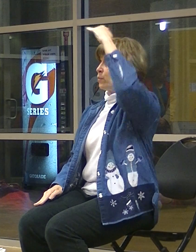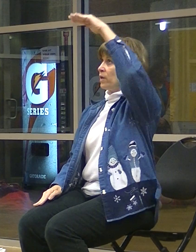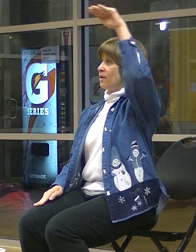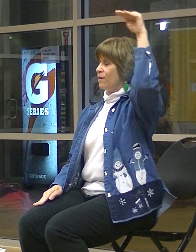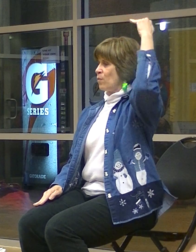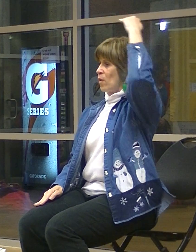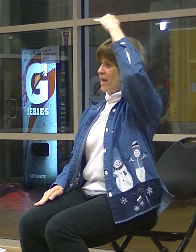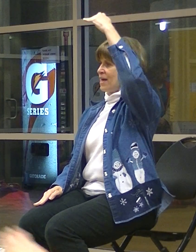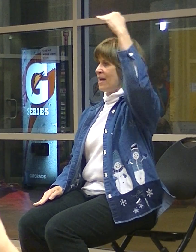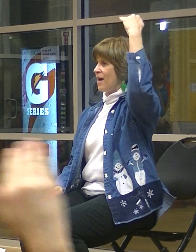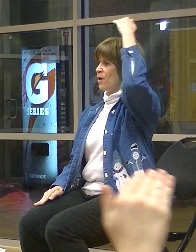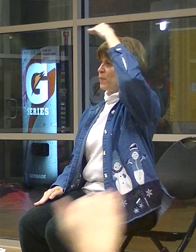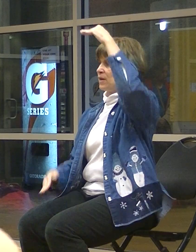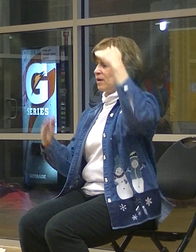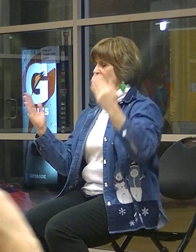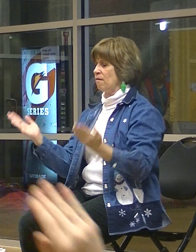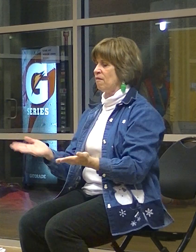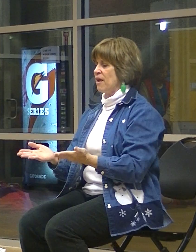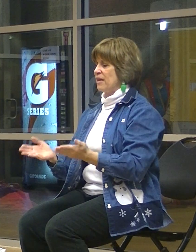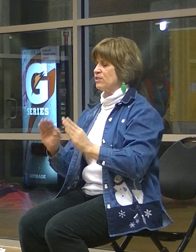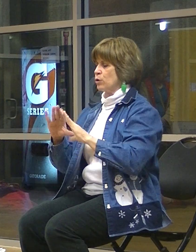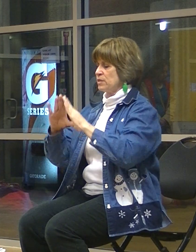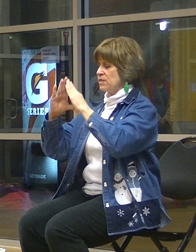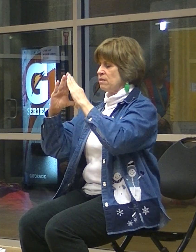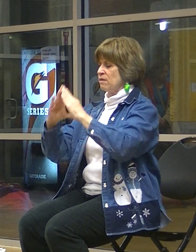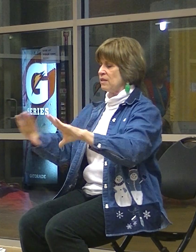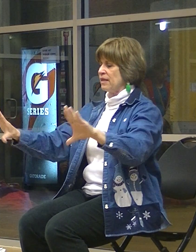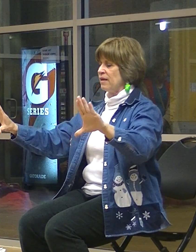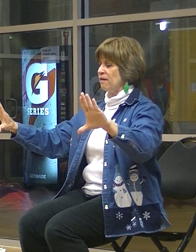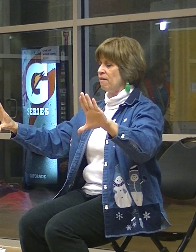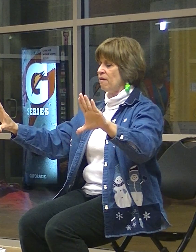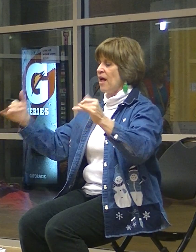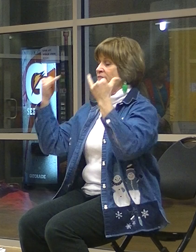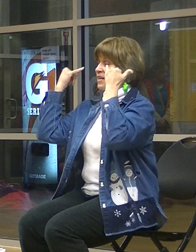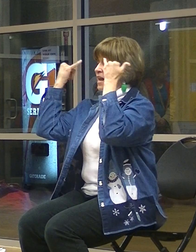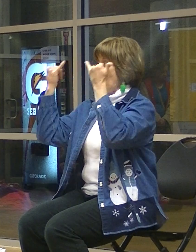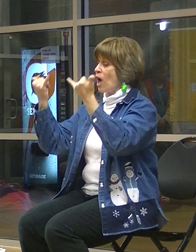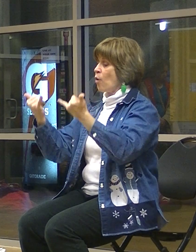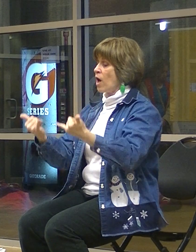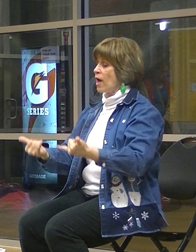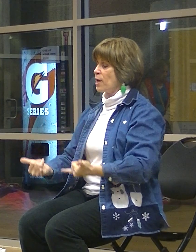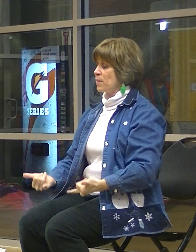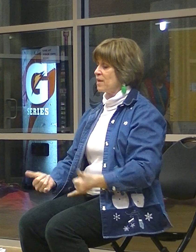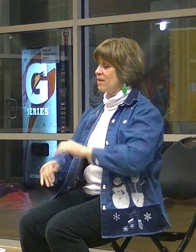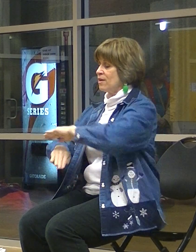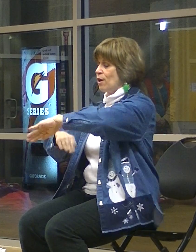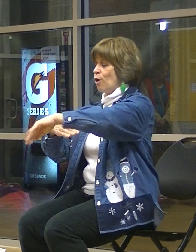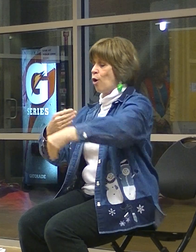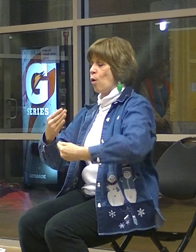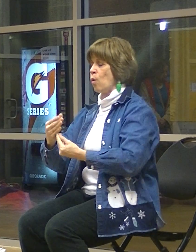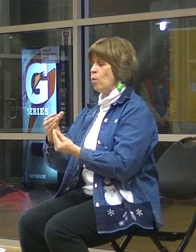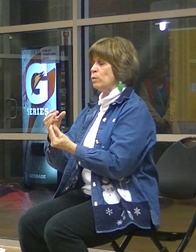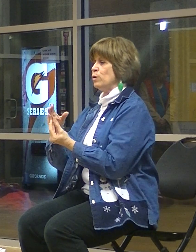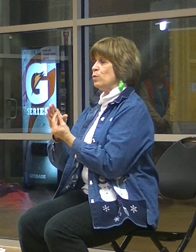when I lay out here, it's quite so clear, but now I'm in a whole new